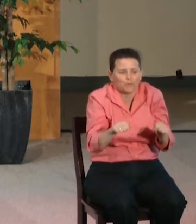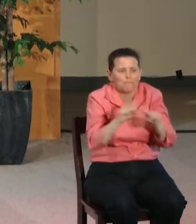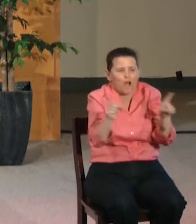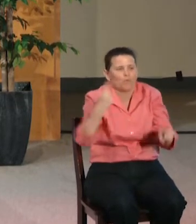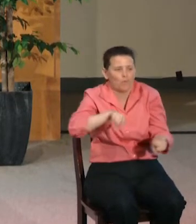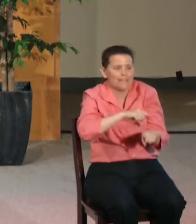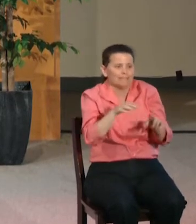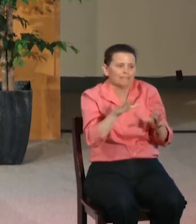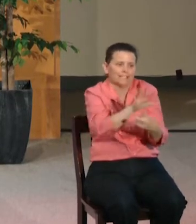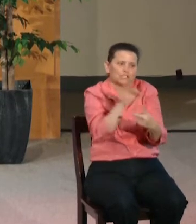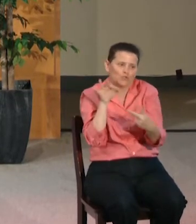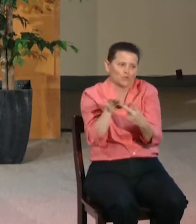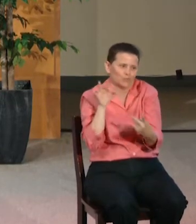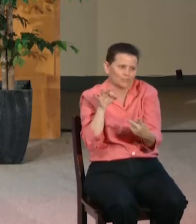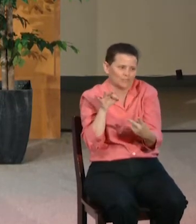along the way.